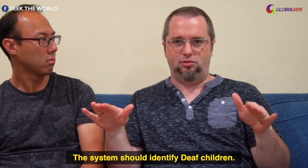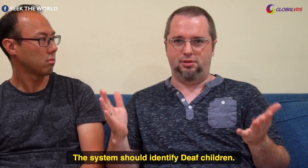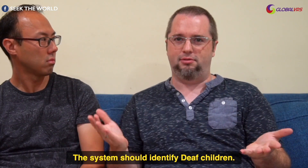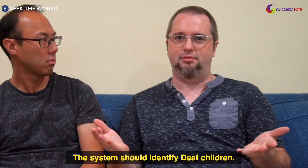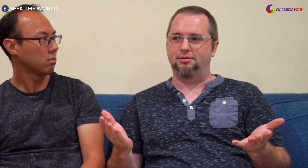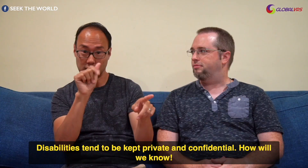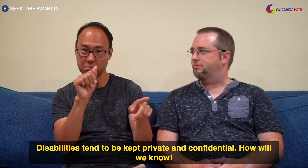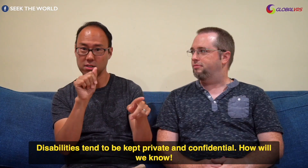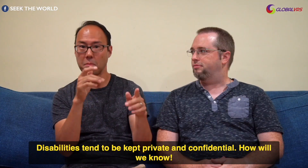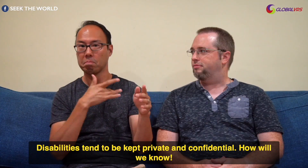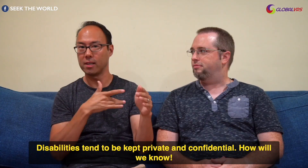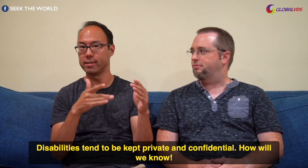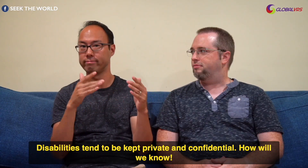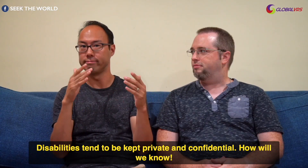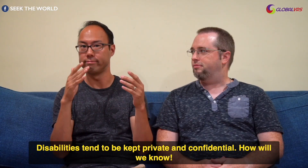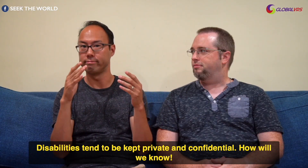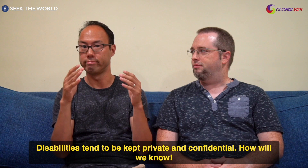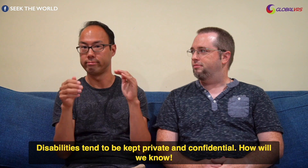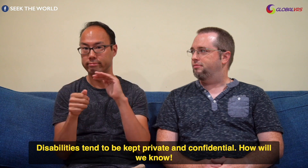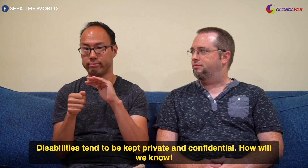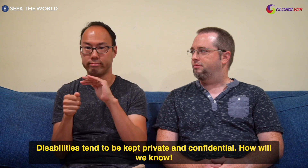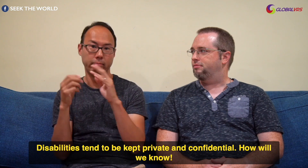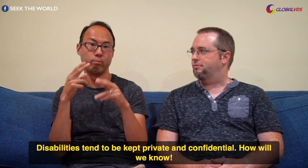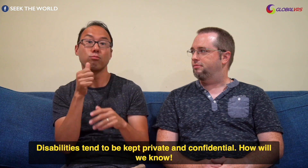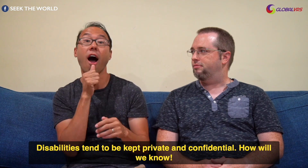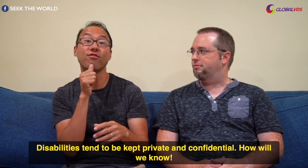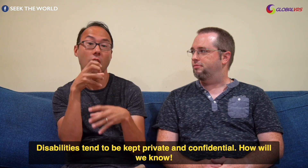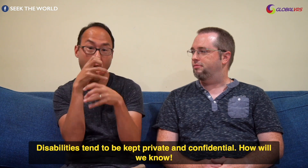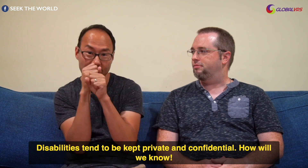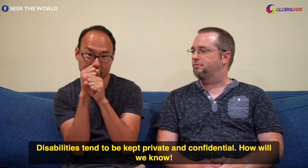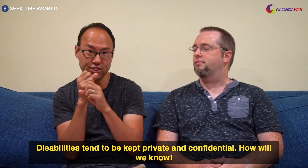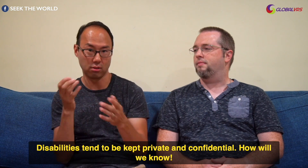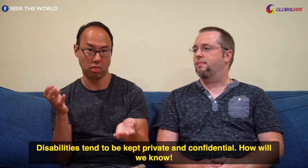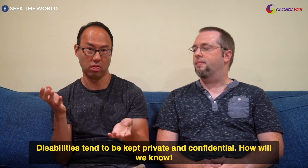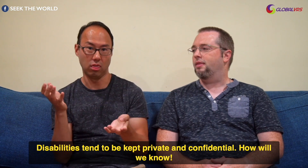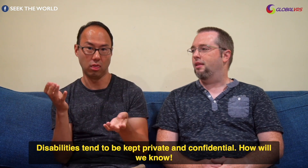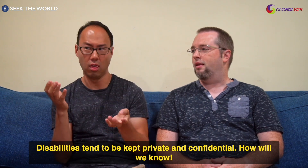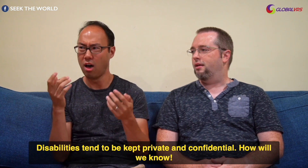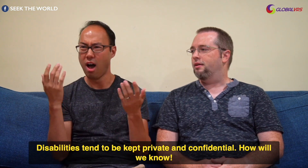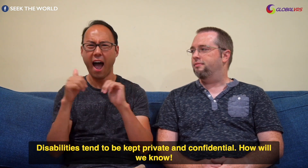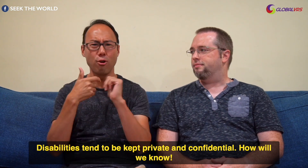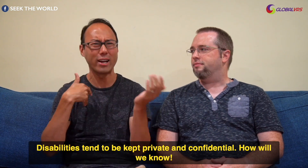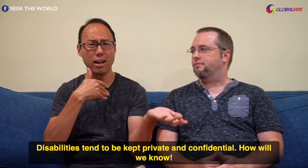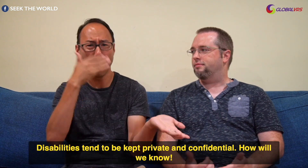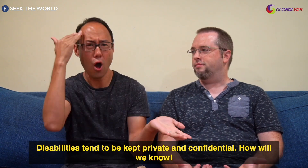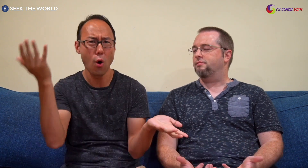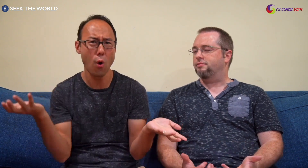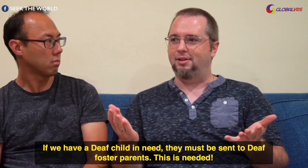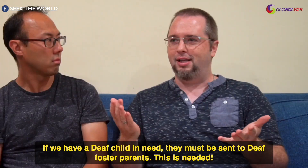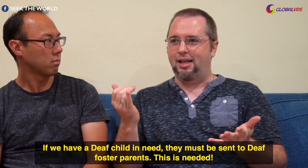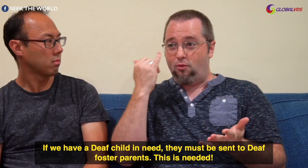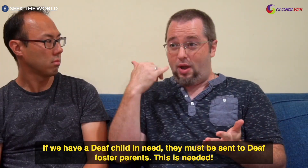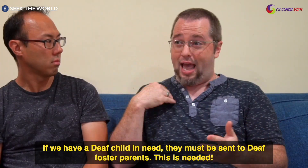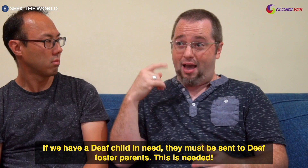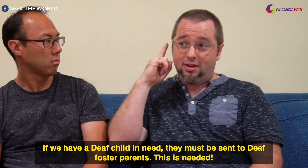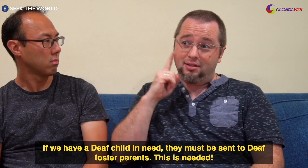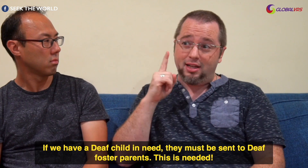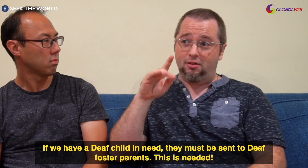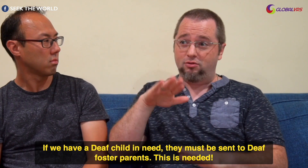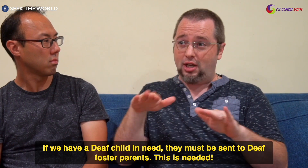identify deaf children. Disabilities tend to be kept private and confidential. So how would we know? If we